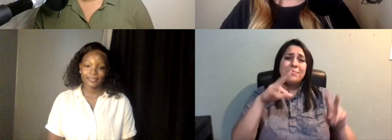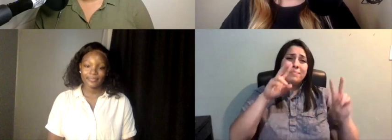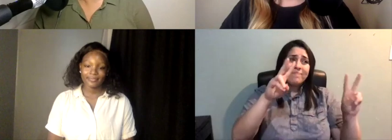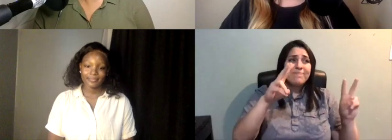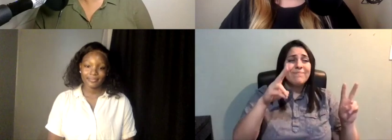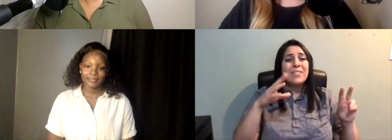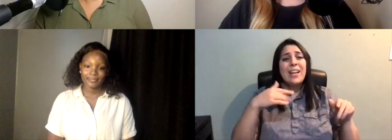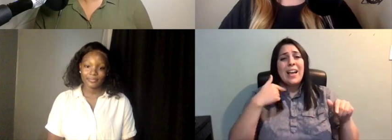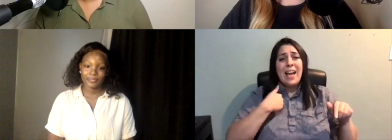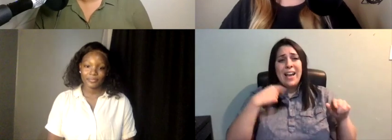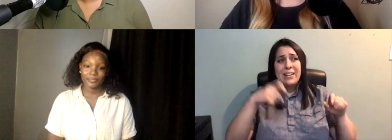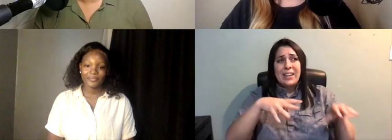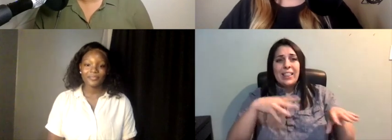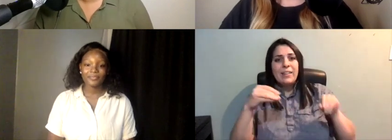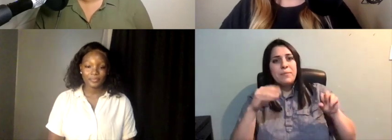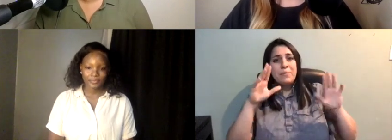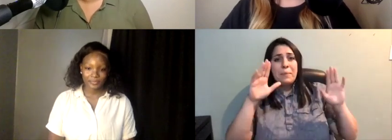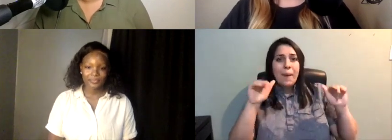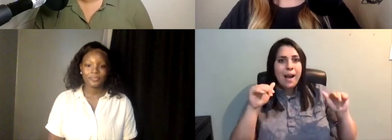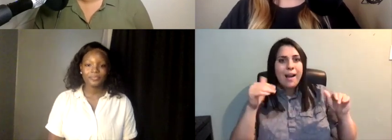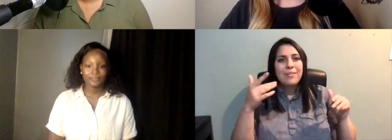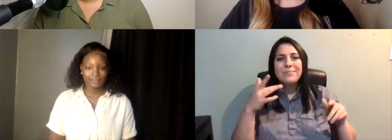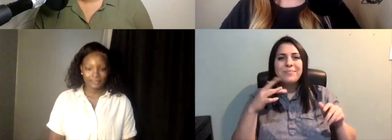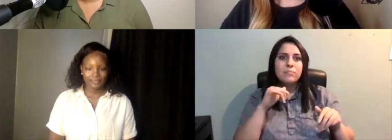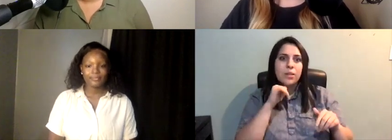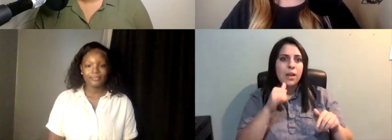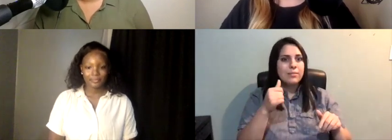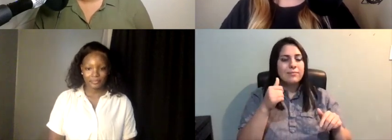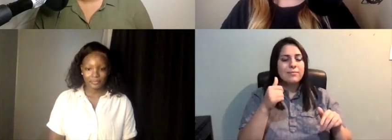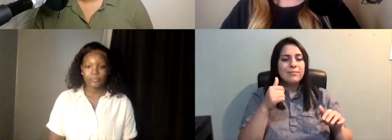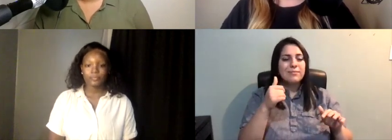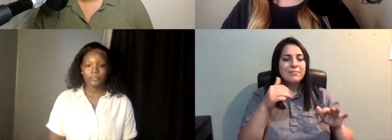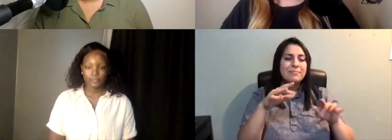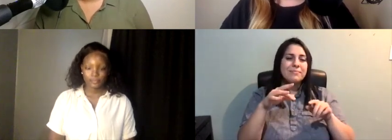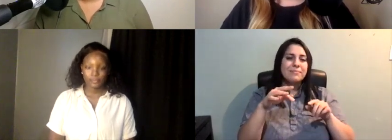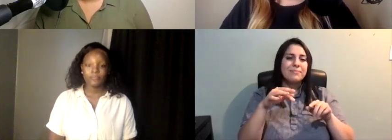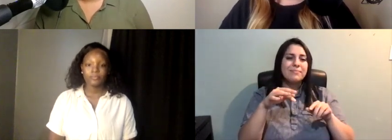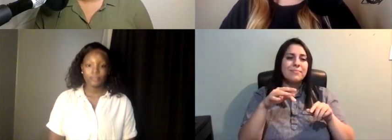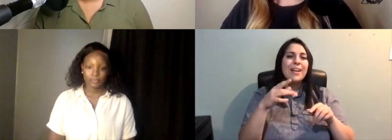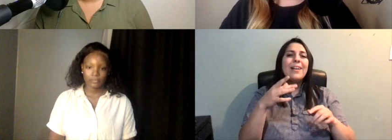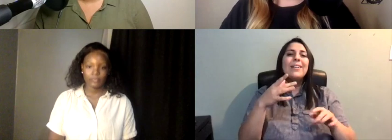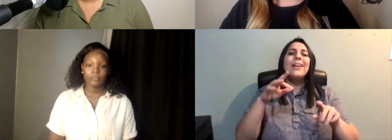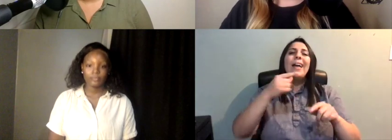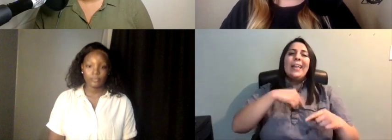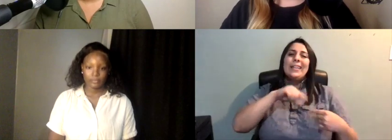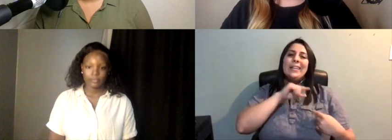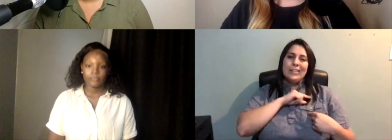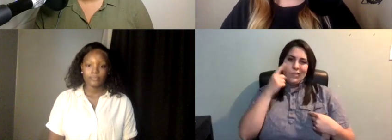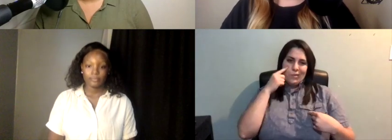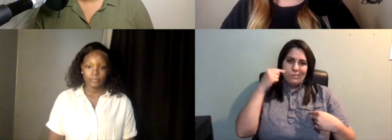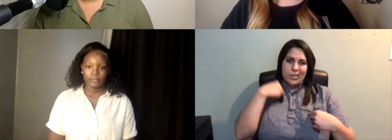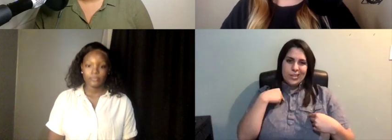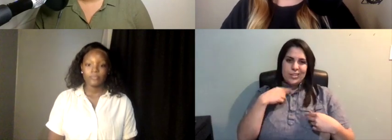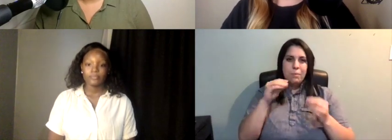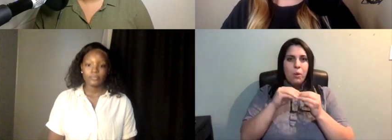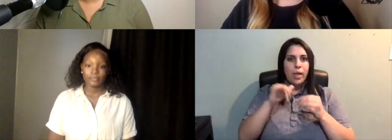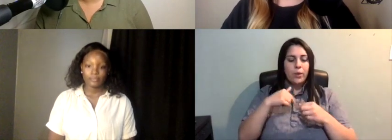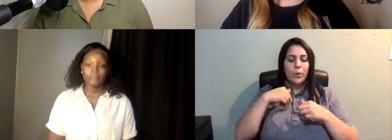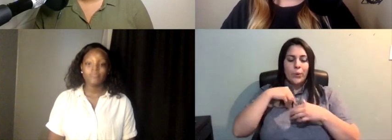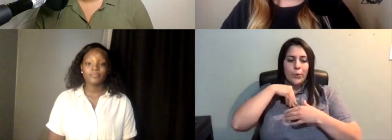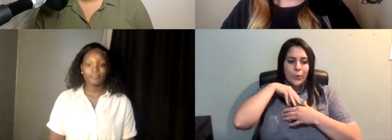I'm done. So yeah. I'm not saying it's, but I think I have that guilt of that internalized guilt of feeling like